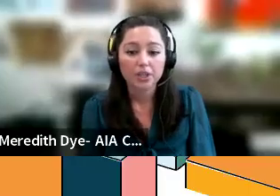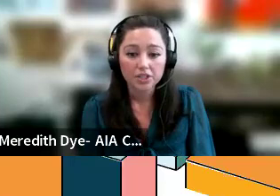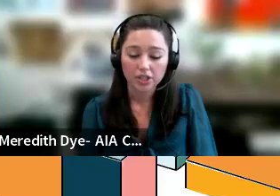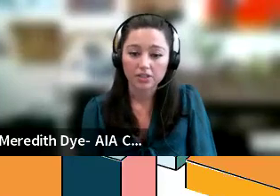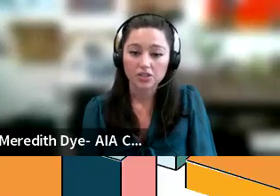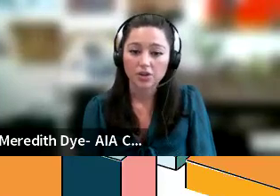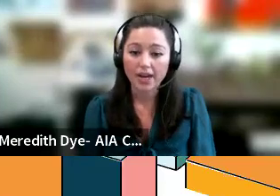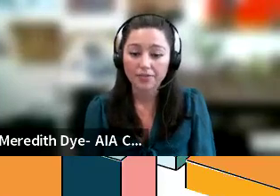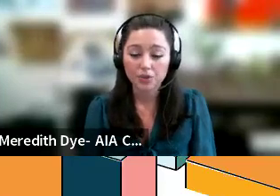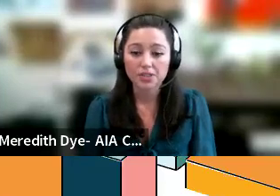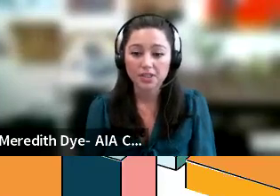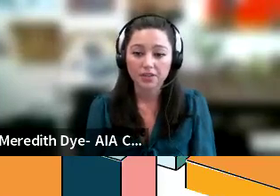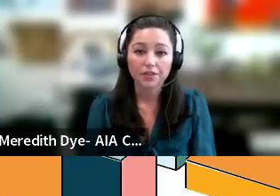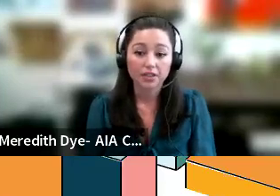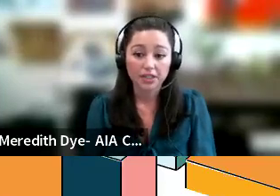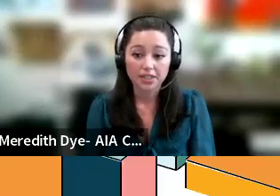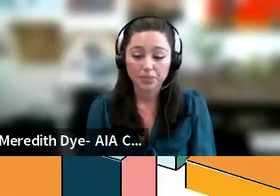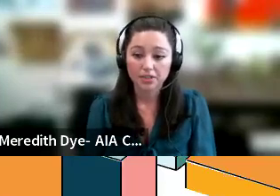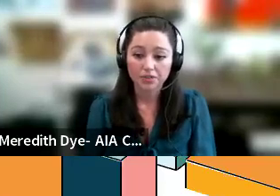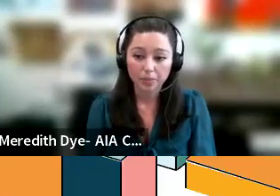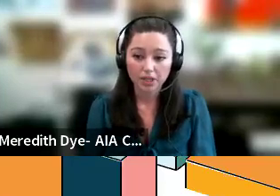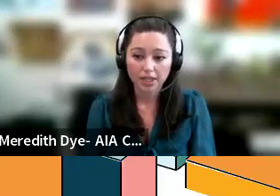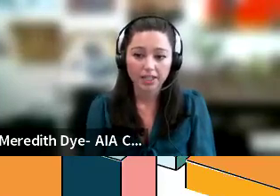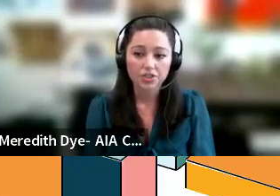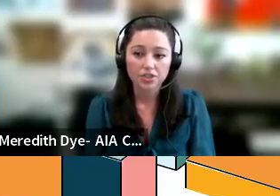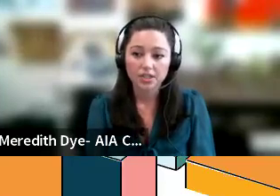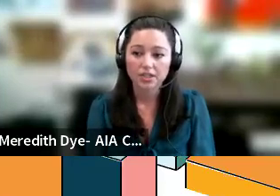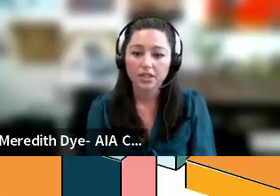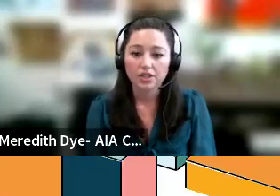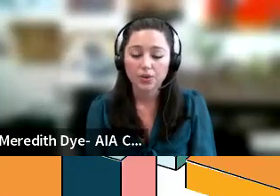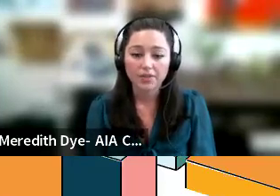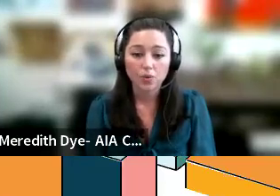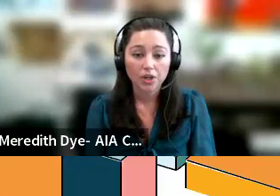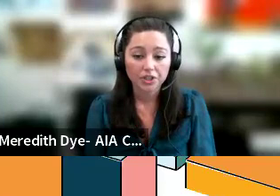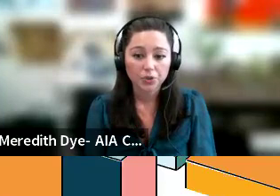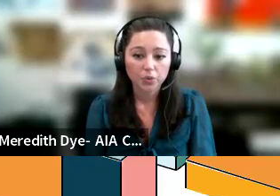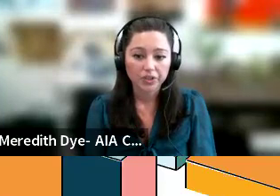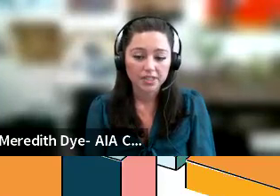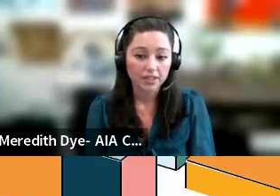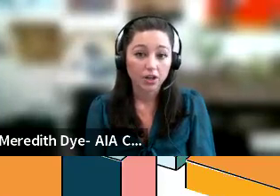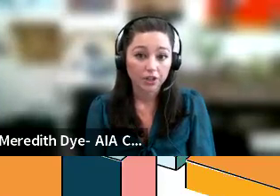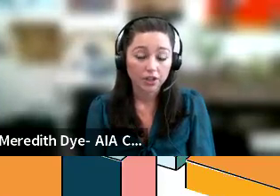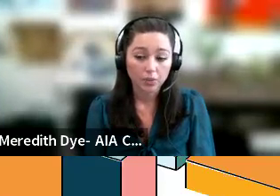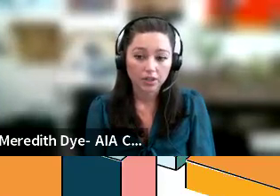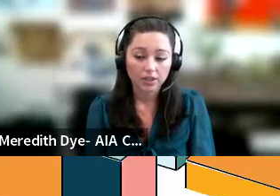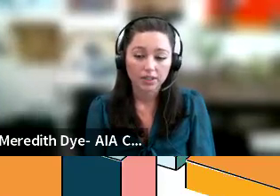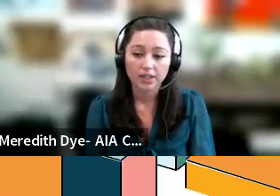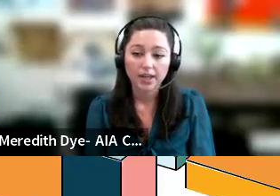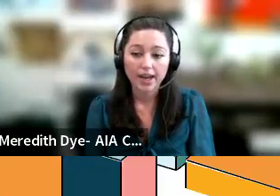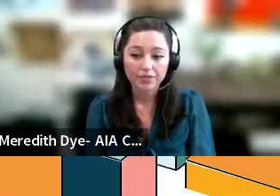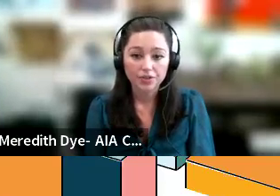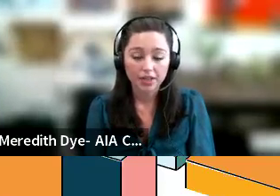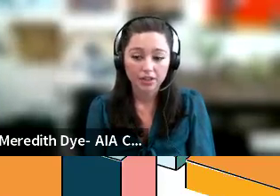All right, completion. So after receiving final acceptance from the client agency, you have a 1-year warranty on your